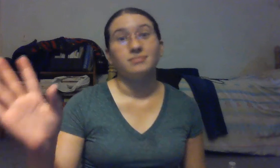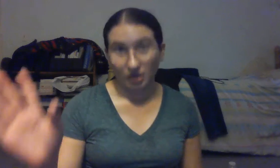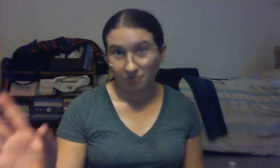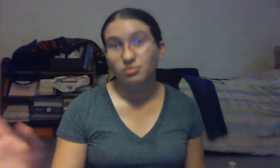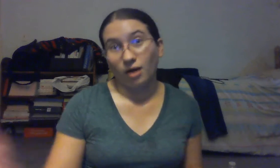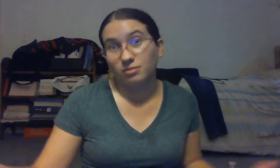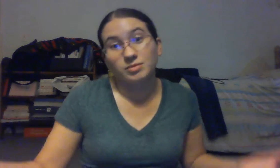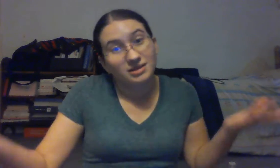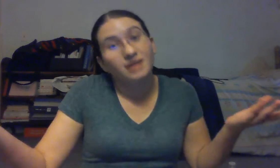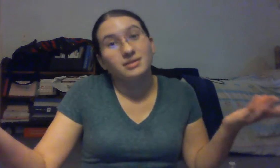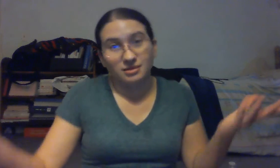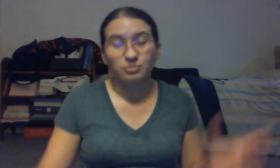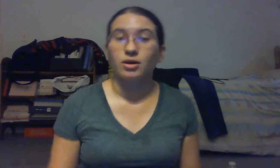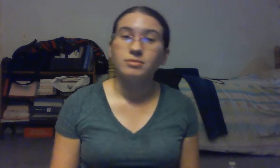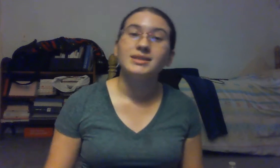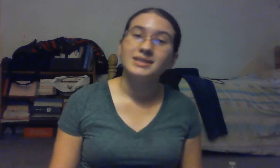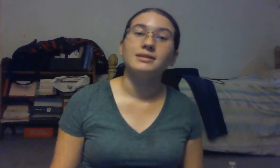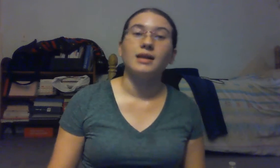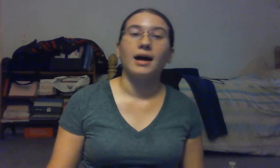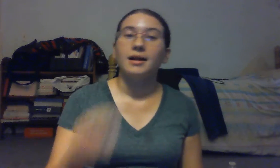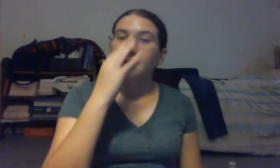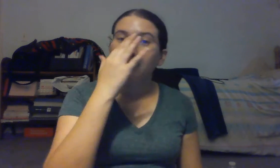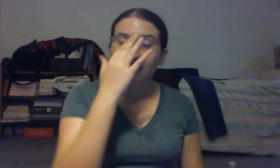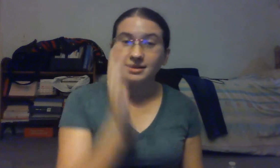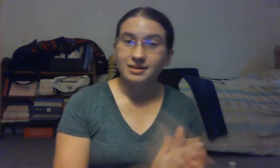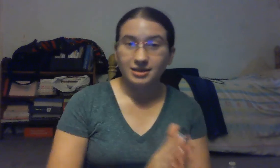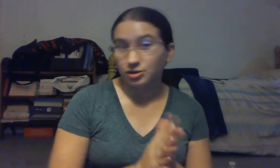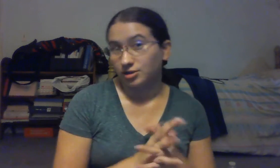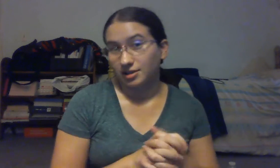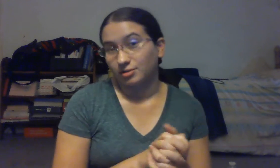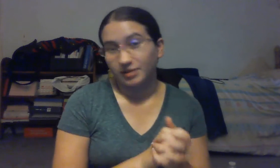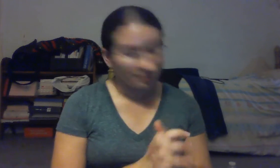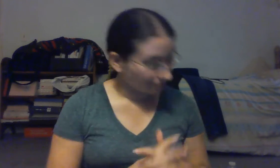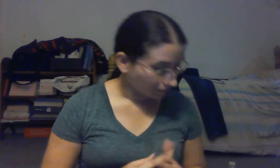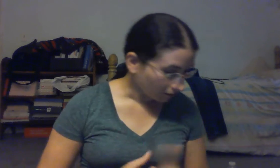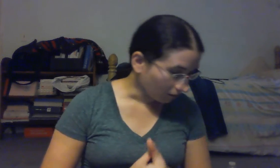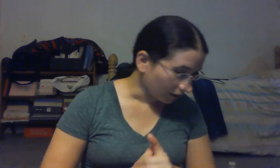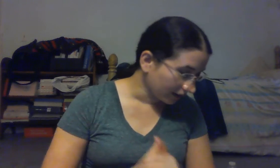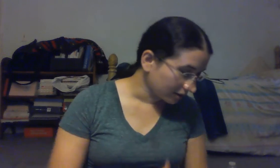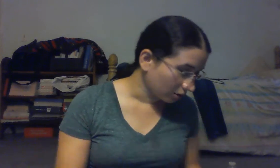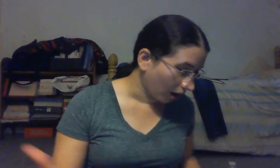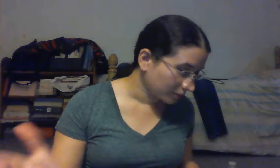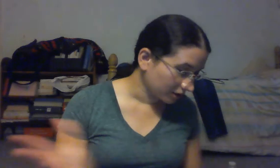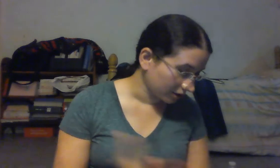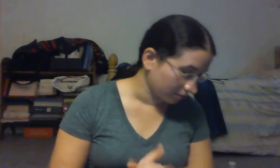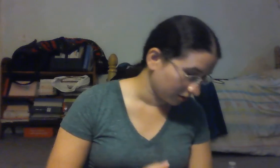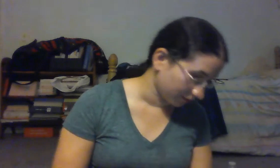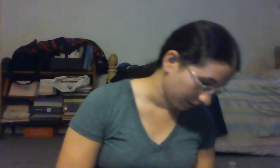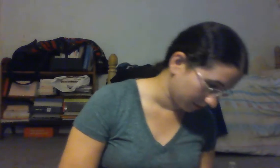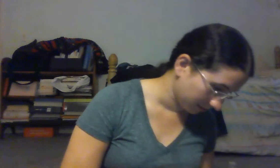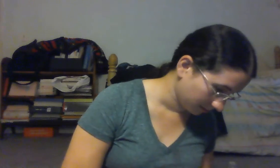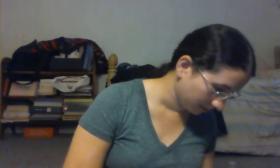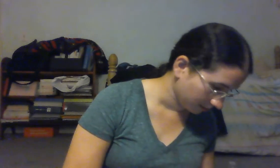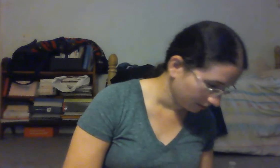It probably does. It probably is a lot. But then let's just get to it. Alright, so object, subject, verb.